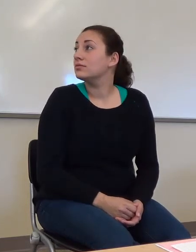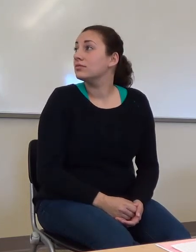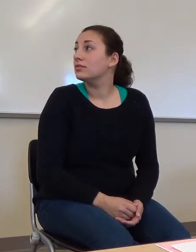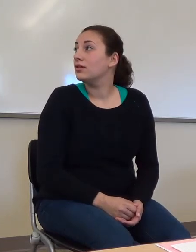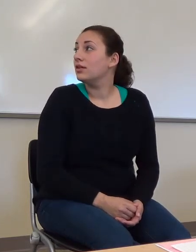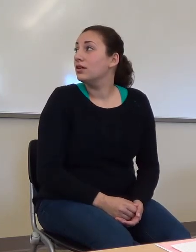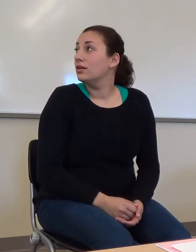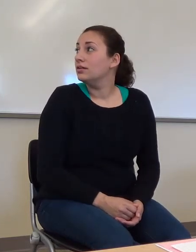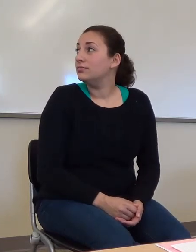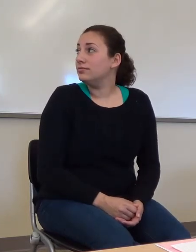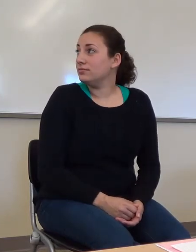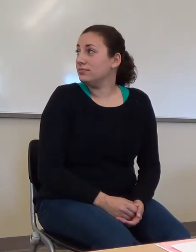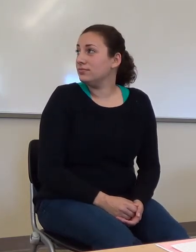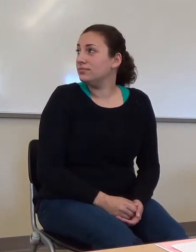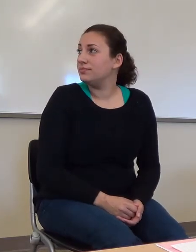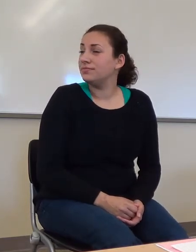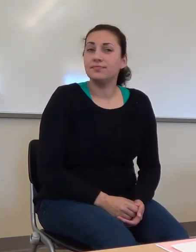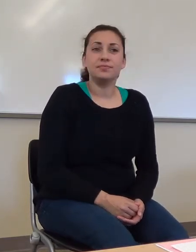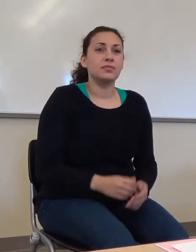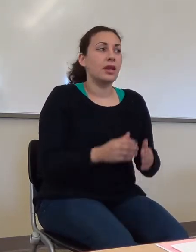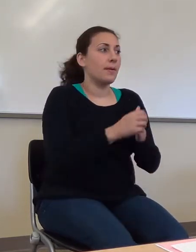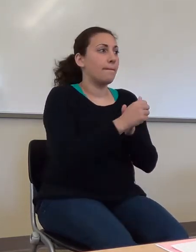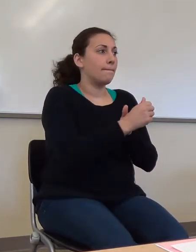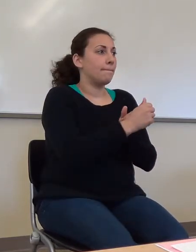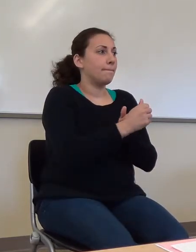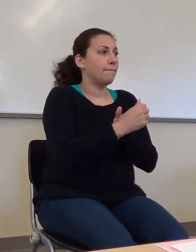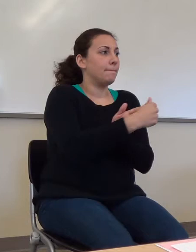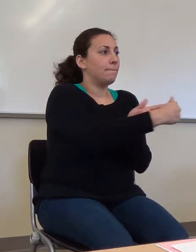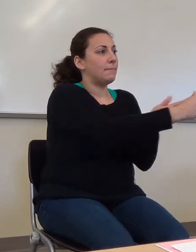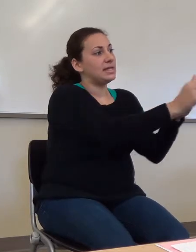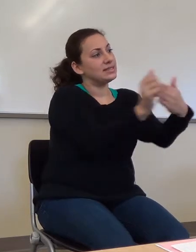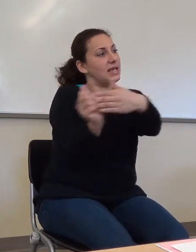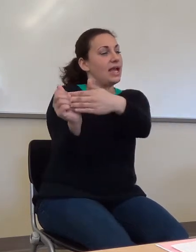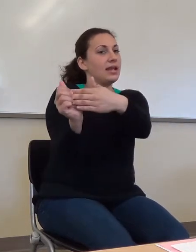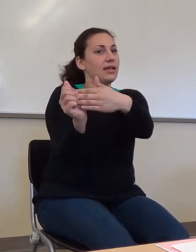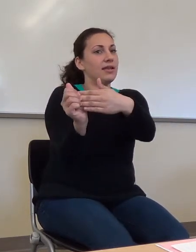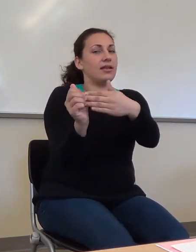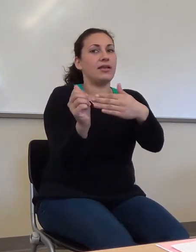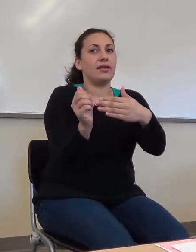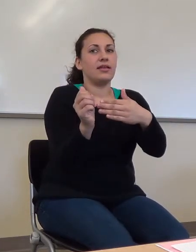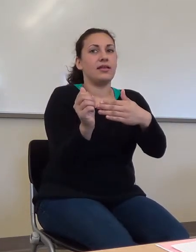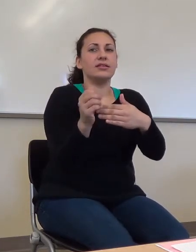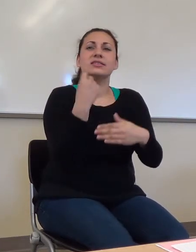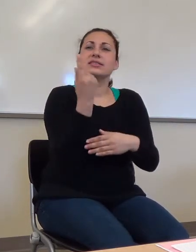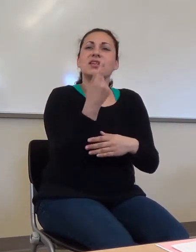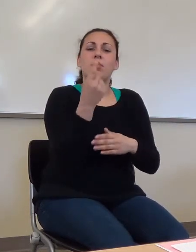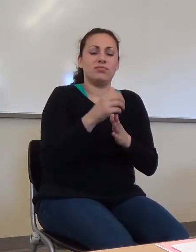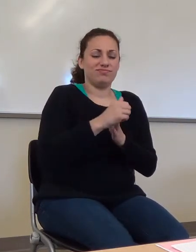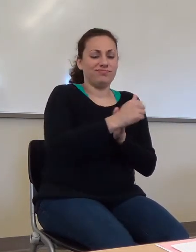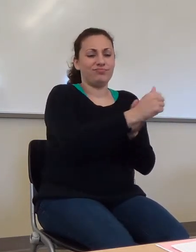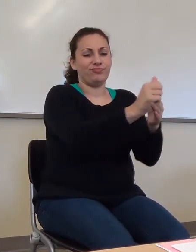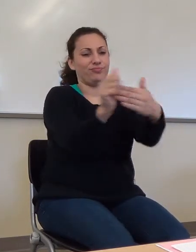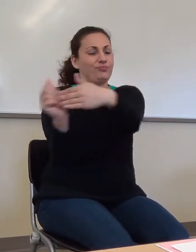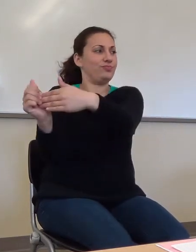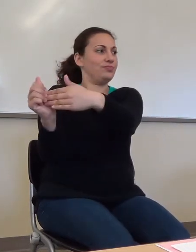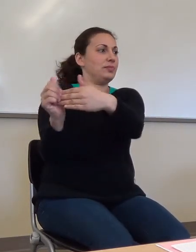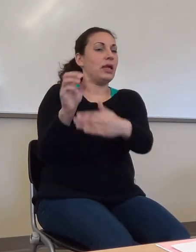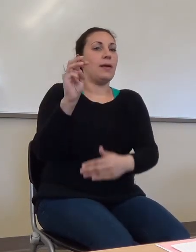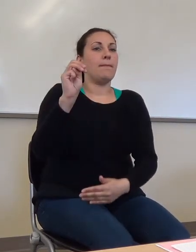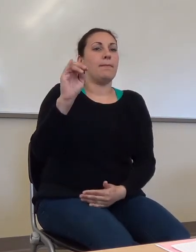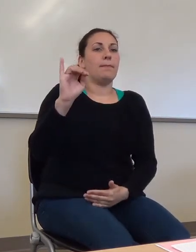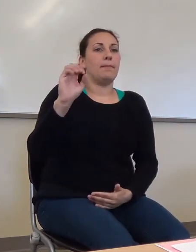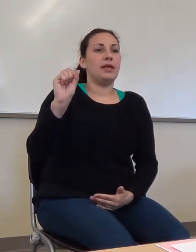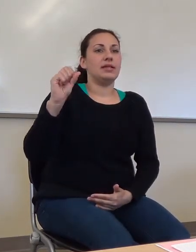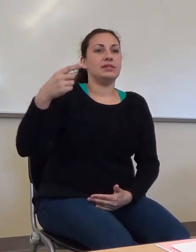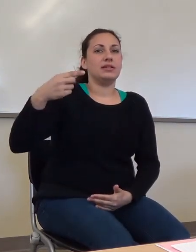Misguided, what does that prefix mean? If somebody misleads you, what